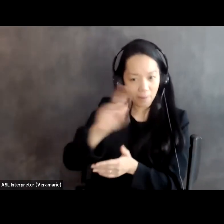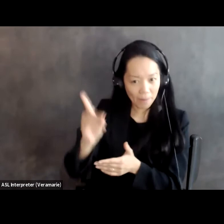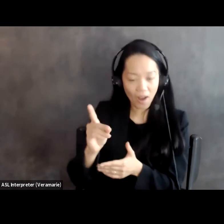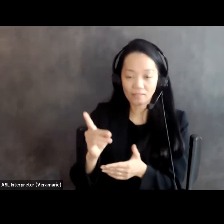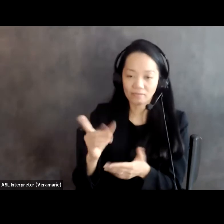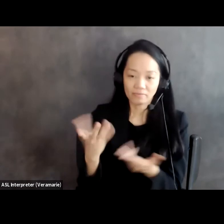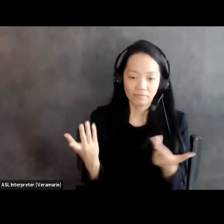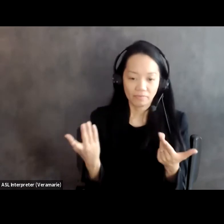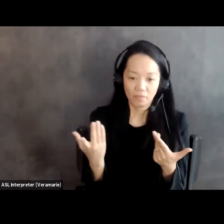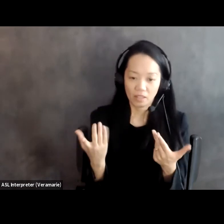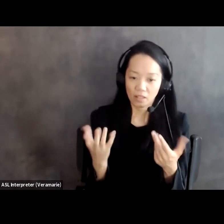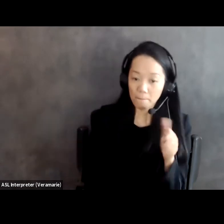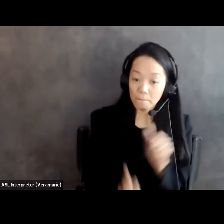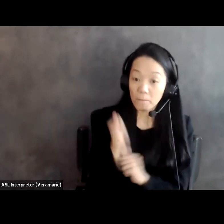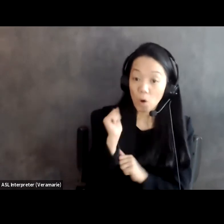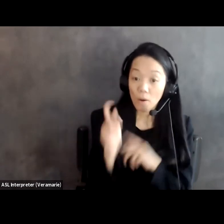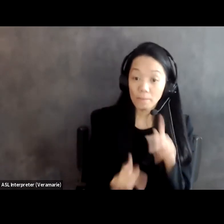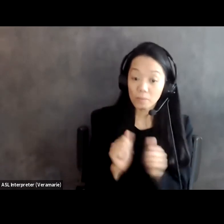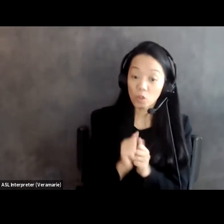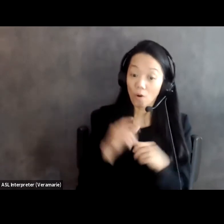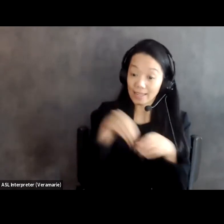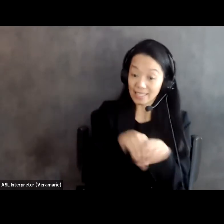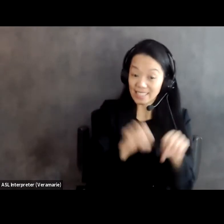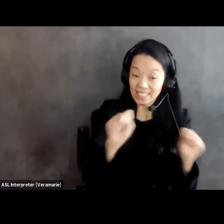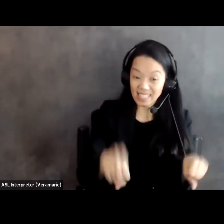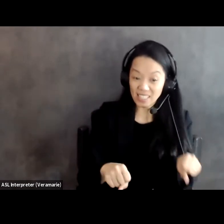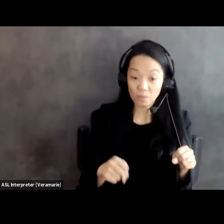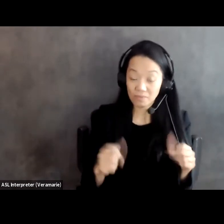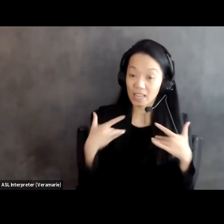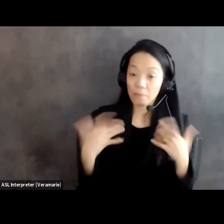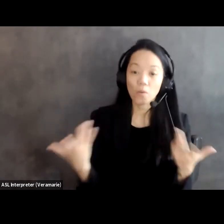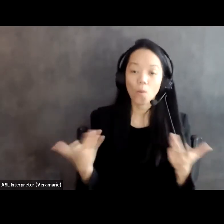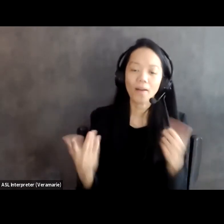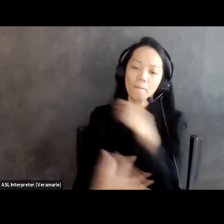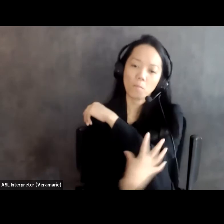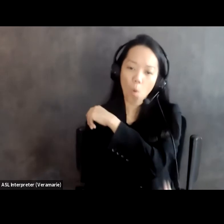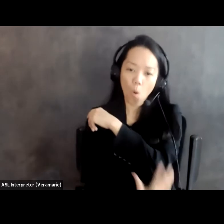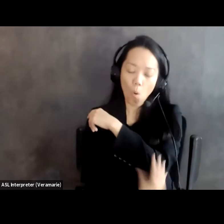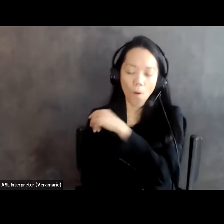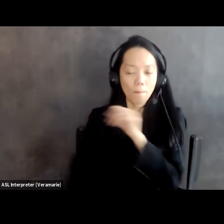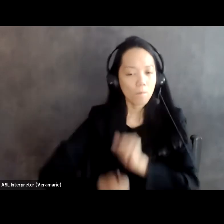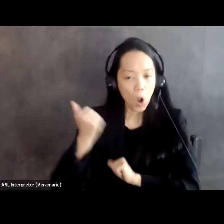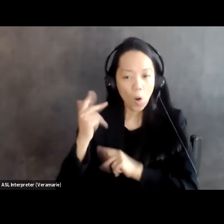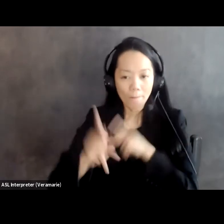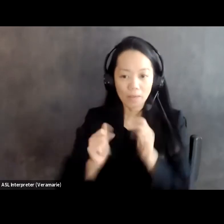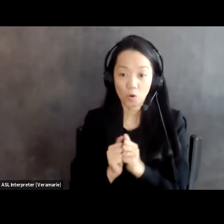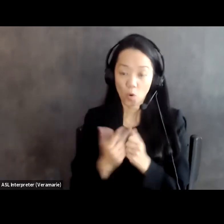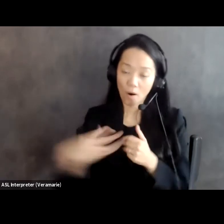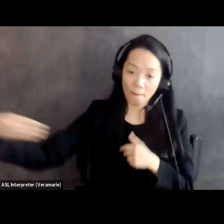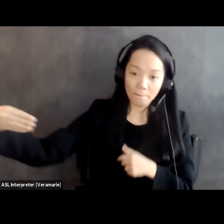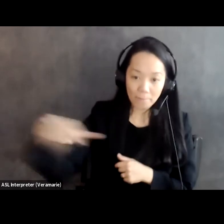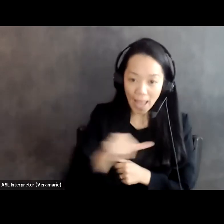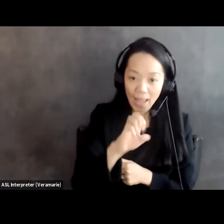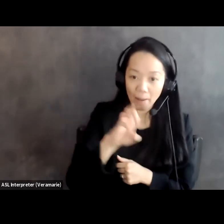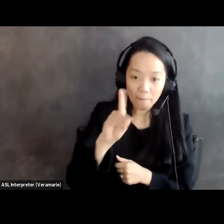the fact that the vast majority of people who are in the system are poor. And the vast majority of people who are paying these bonds